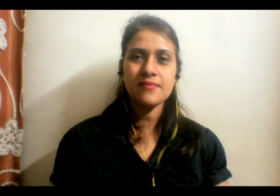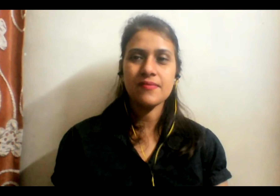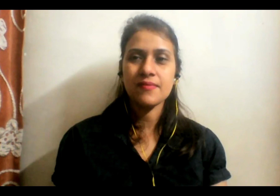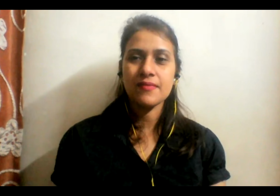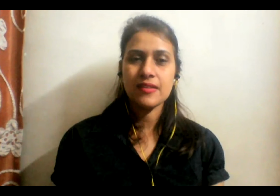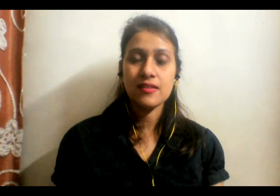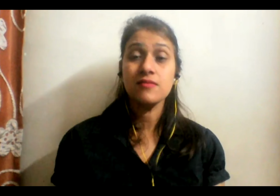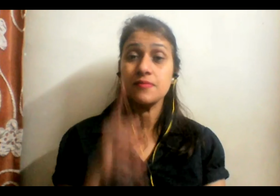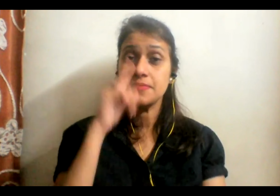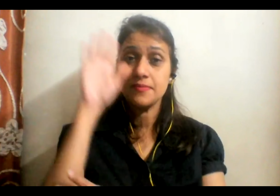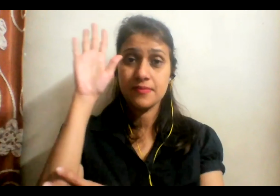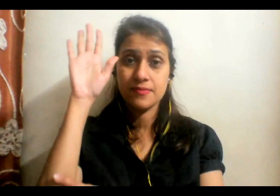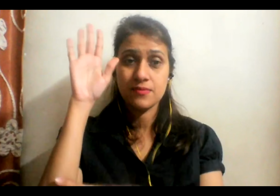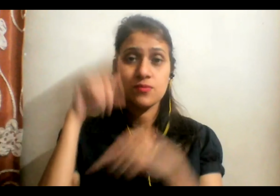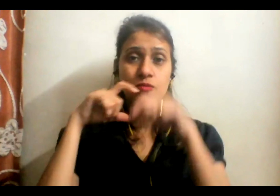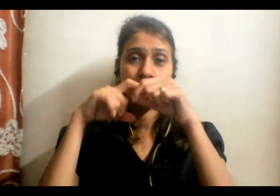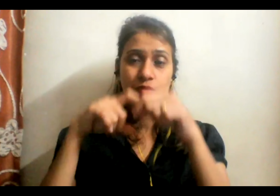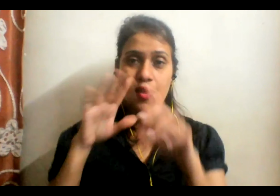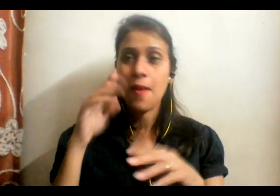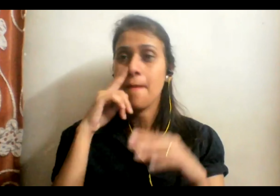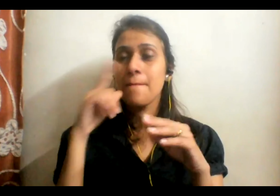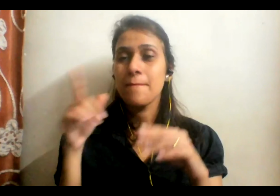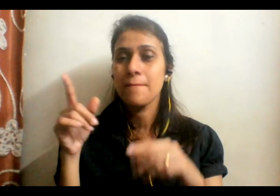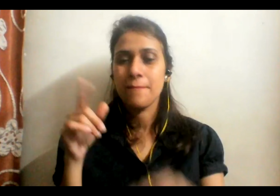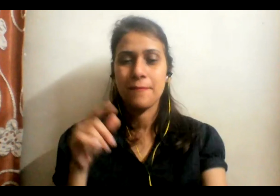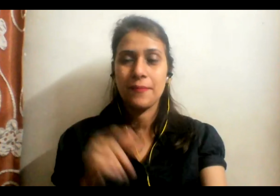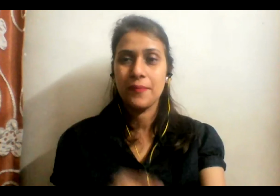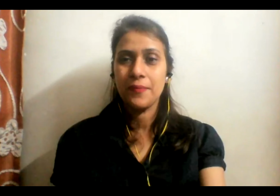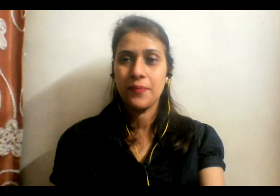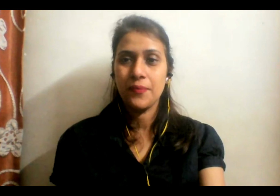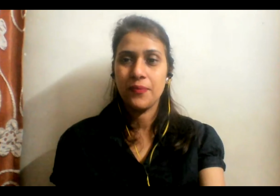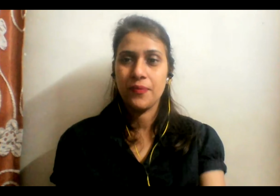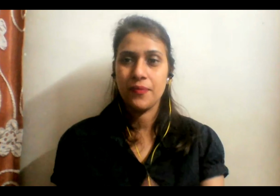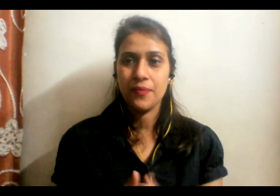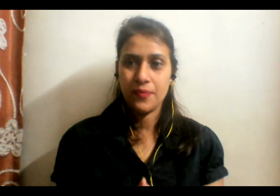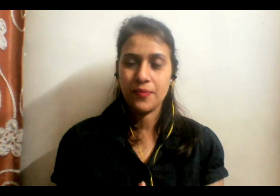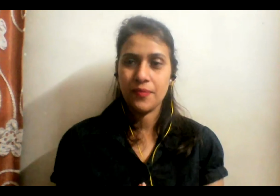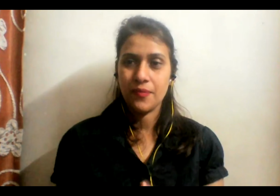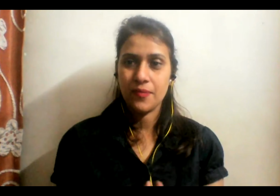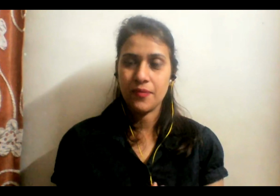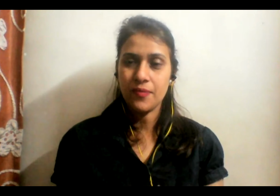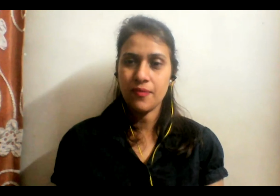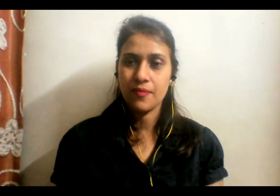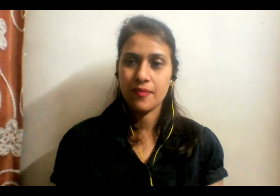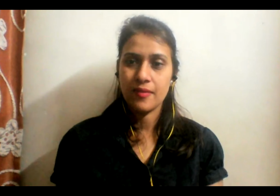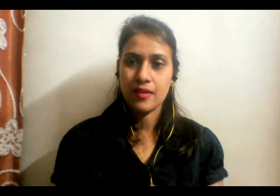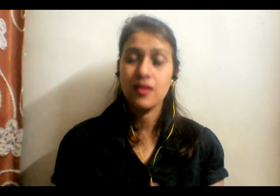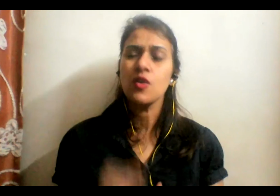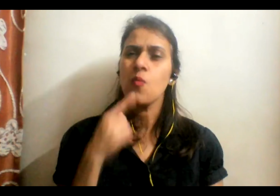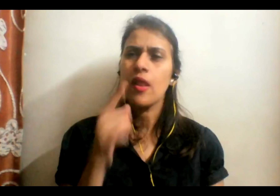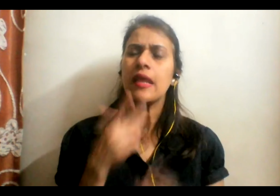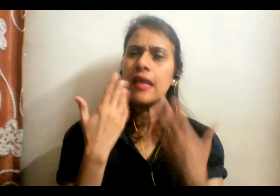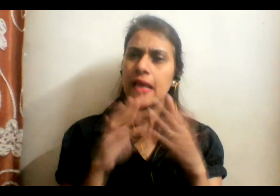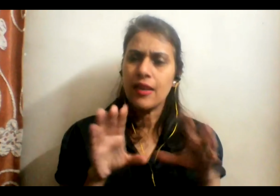Ma'am, I have a question. Hi, ma'am, Bhavya, ma'am. Hi. Ma'am, if we want to measure marginalization in